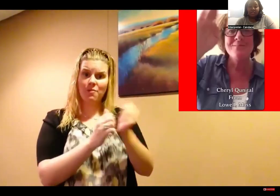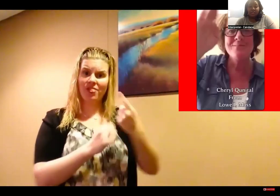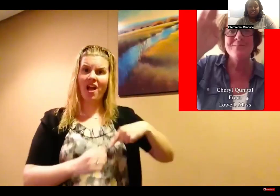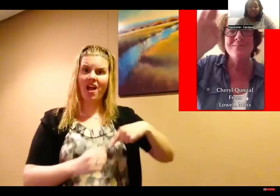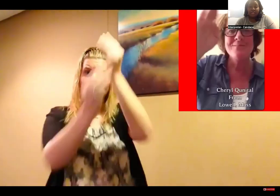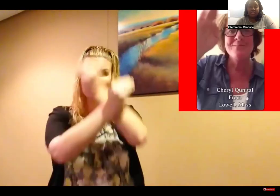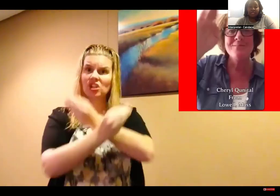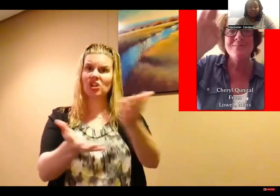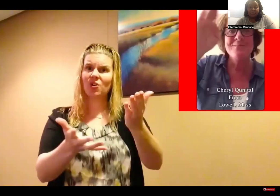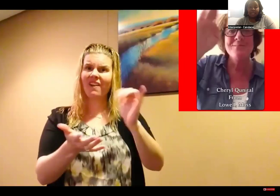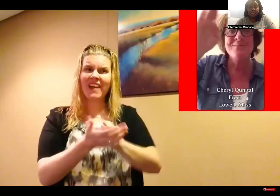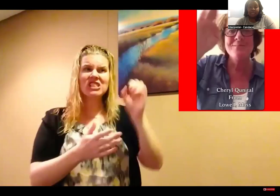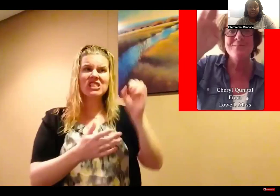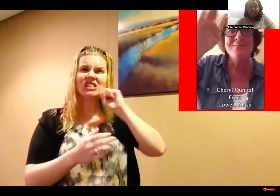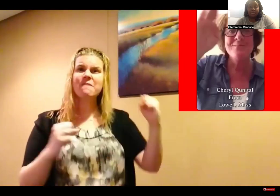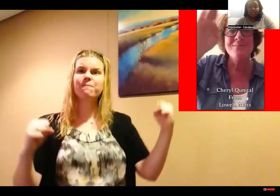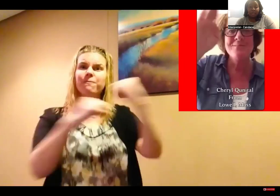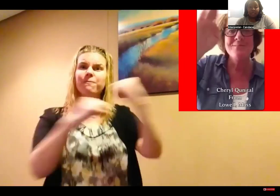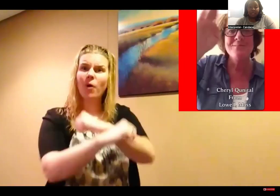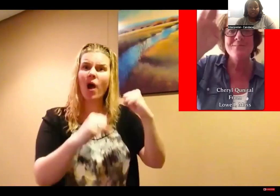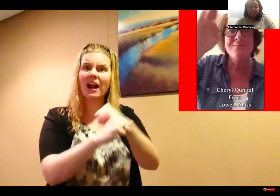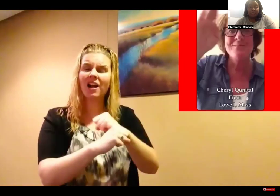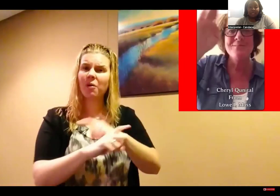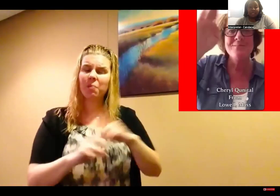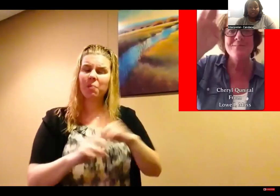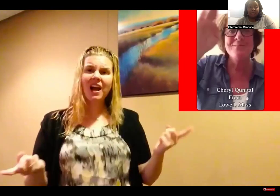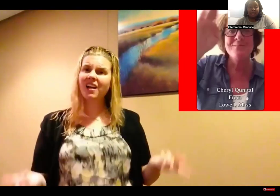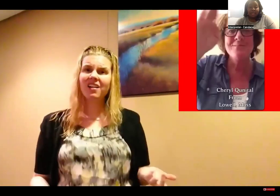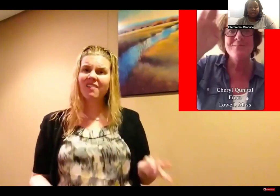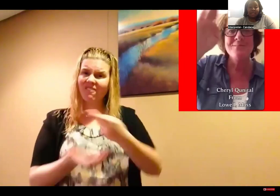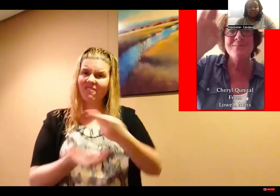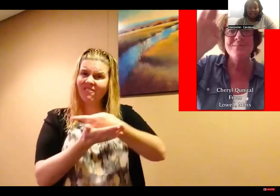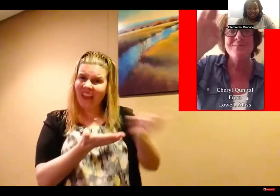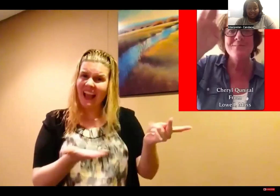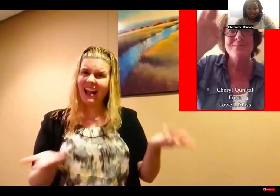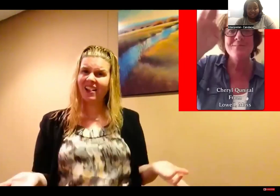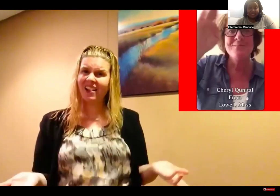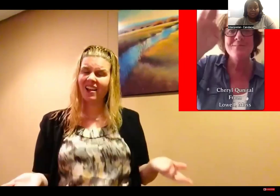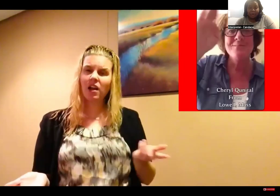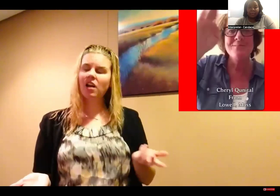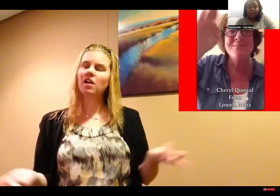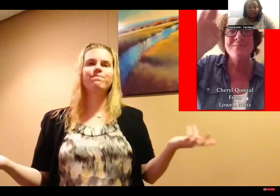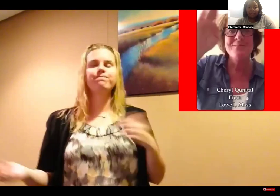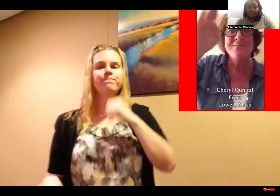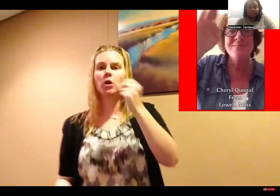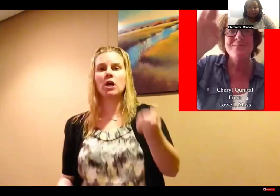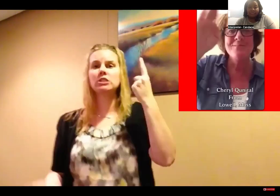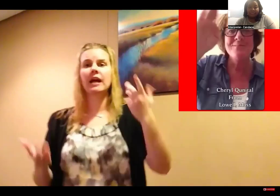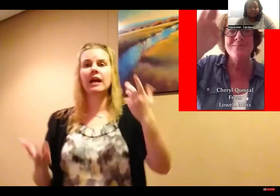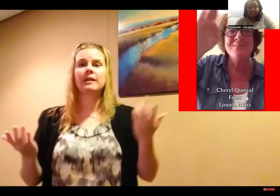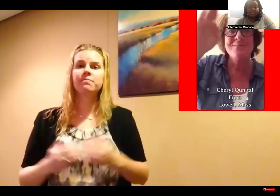you to Cheryl for sharing this information with all of us and fighting for our